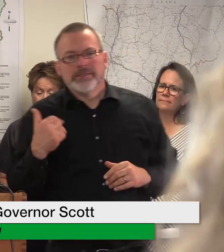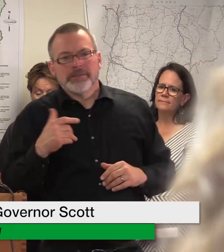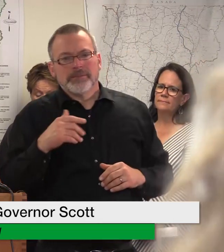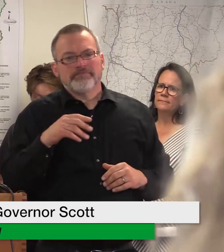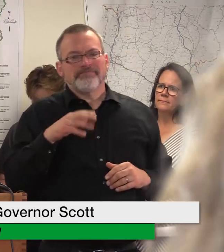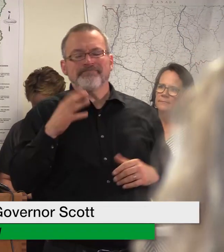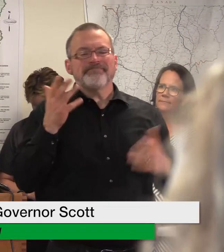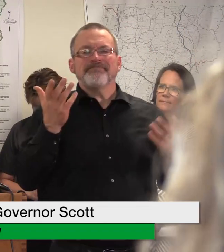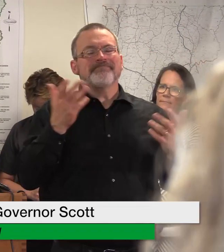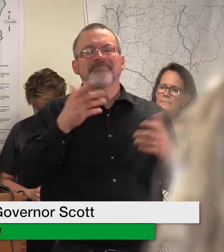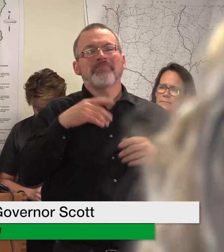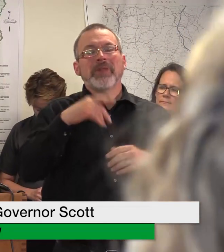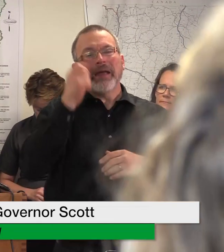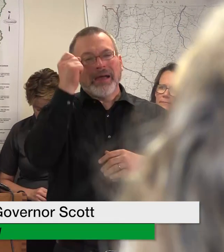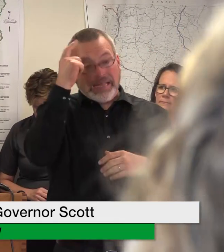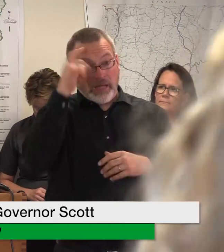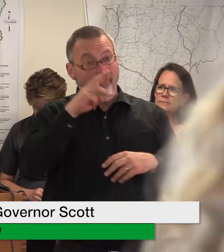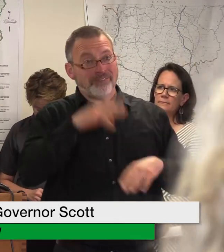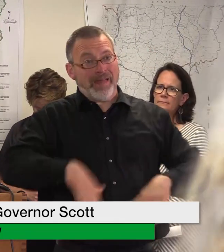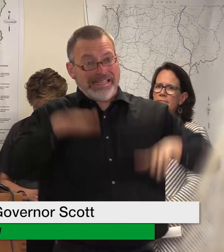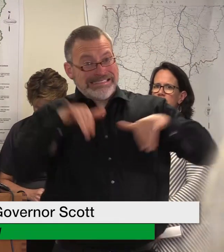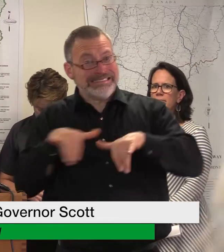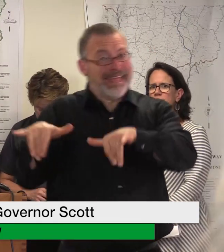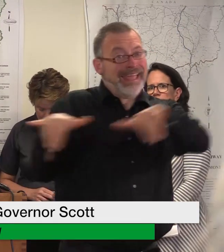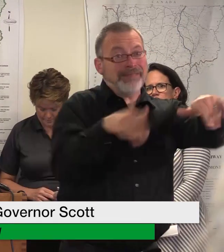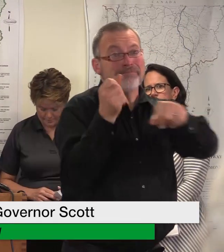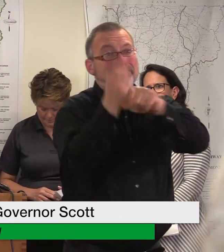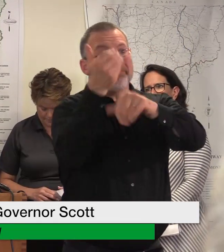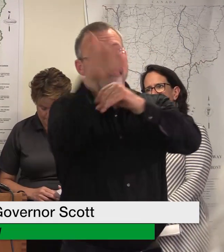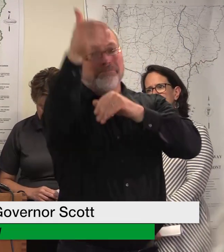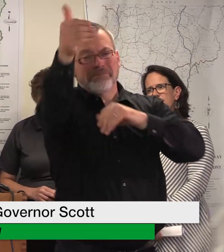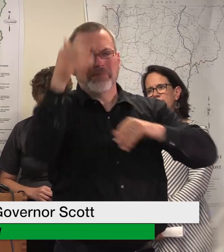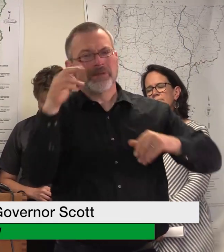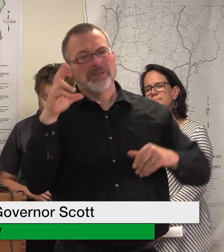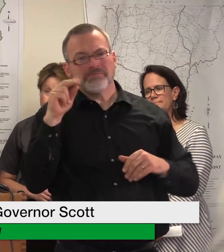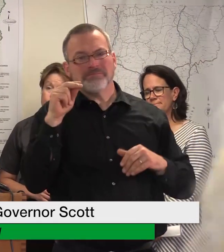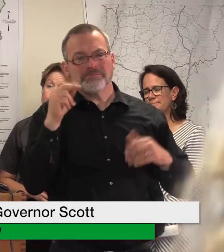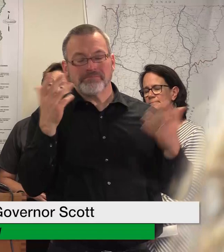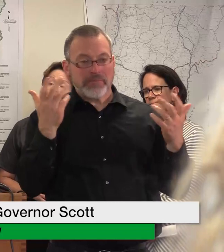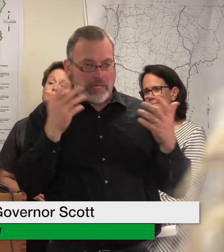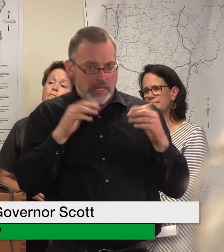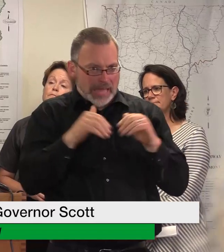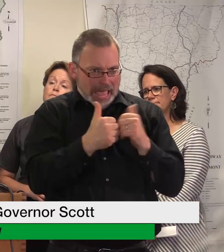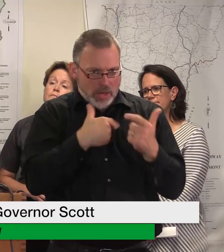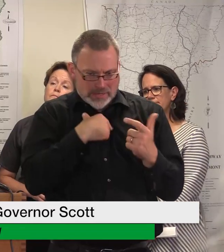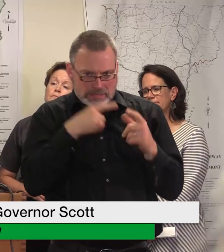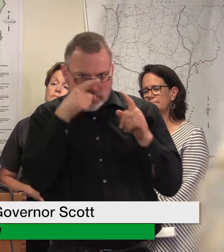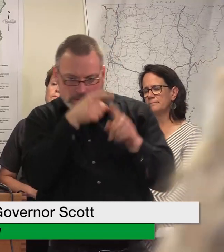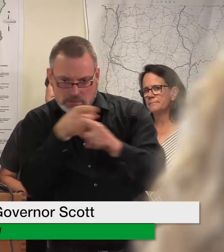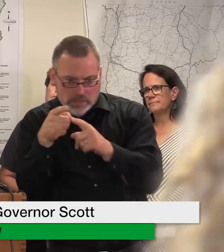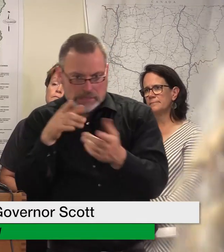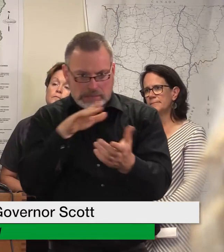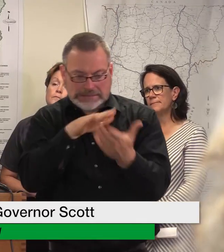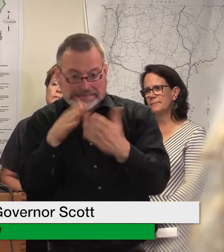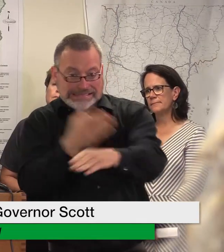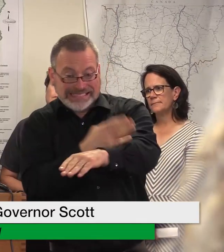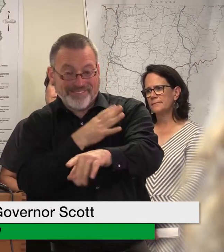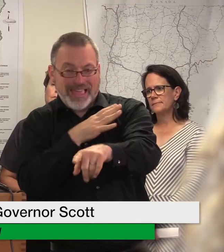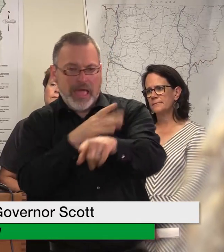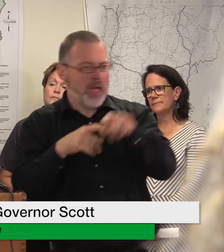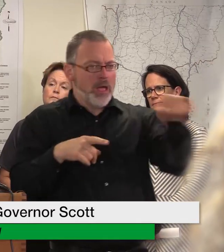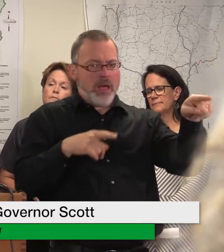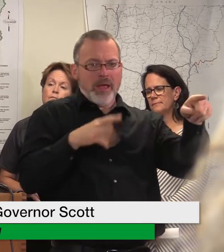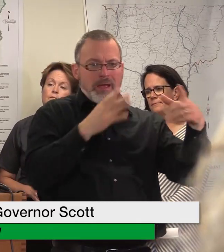where the blockage happens and the intensity of the storm in that area. It just, in this